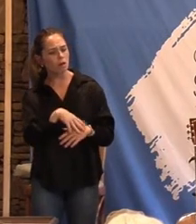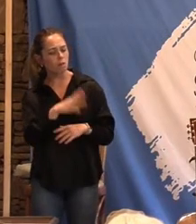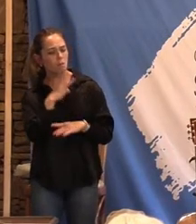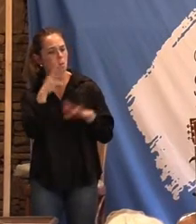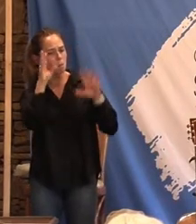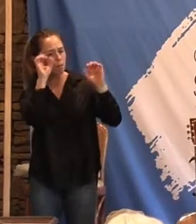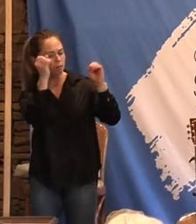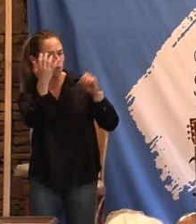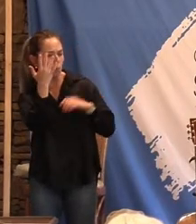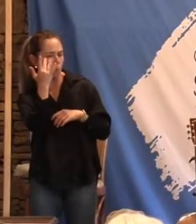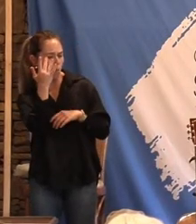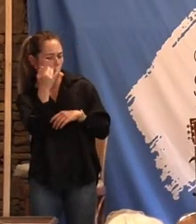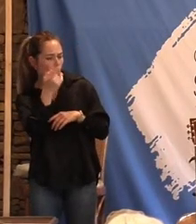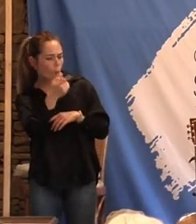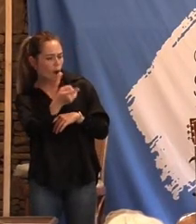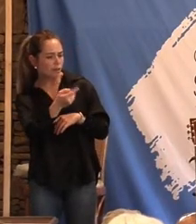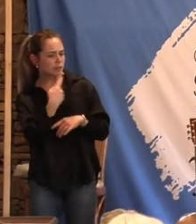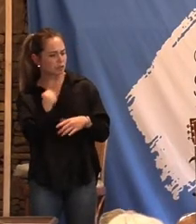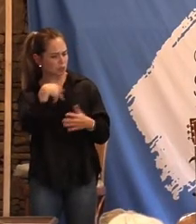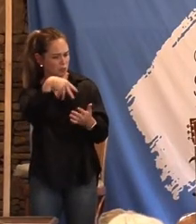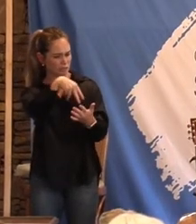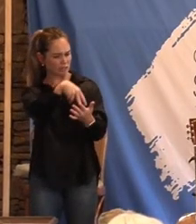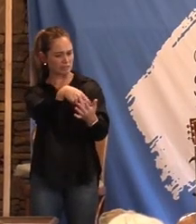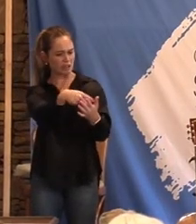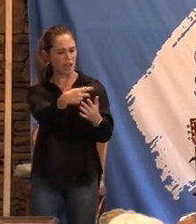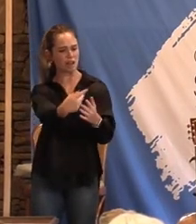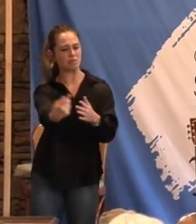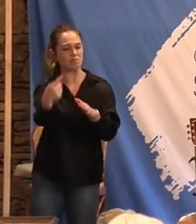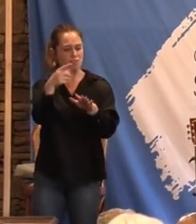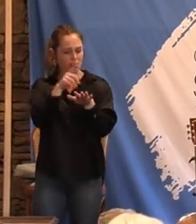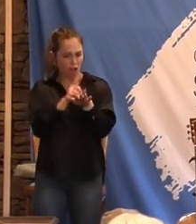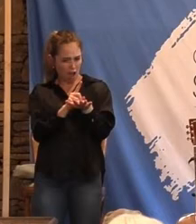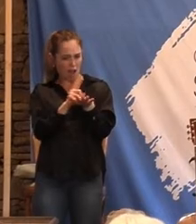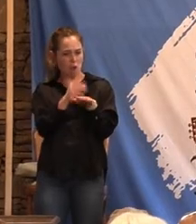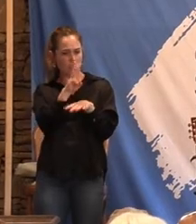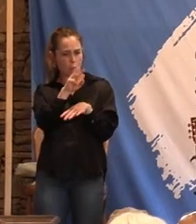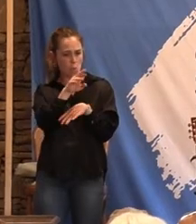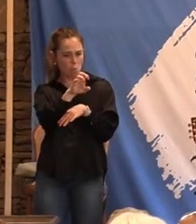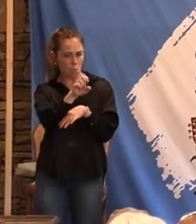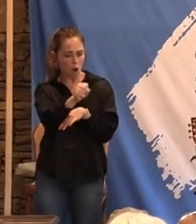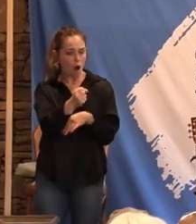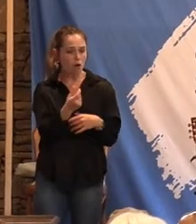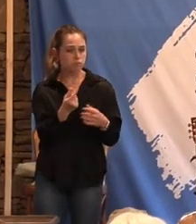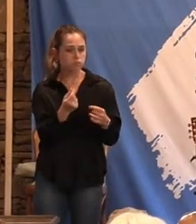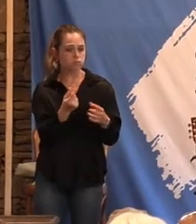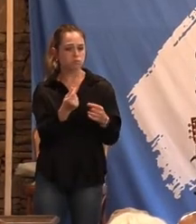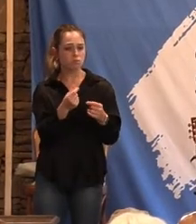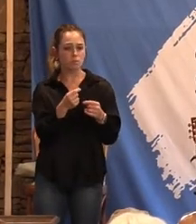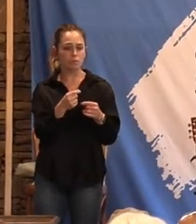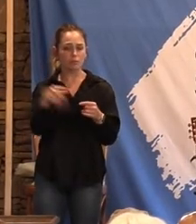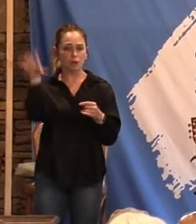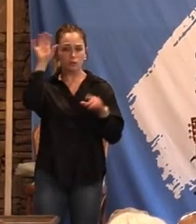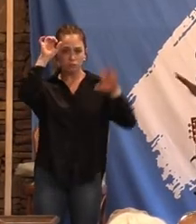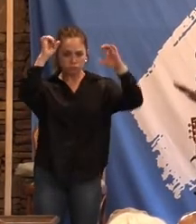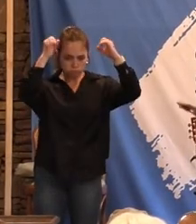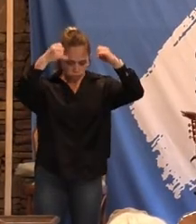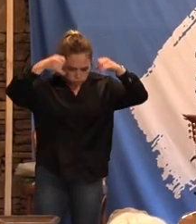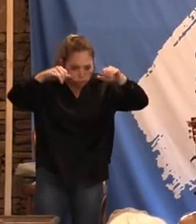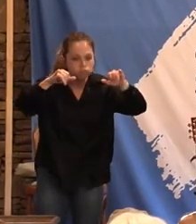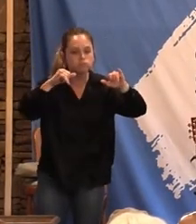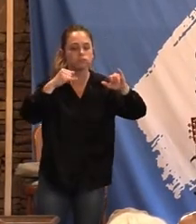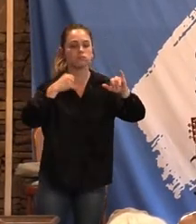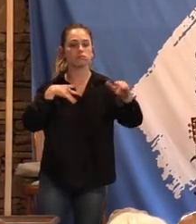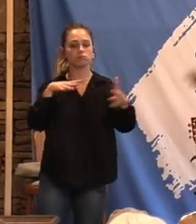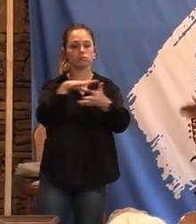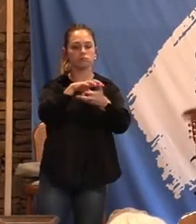buffalo, why are you standing behind those wires? All you have to do is push your horns and you could tear the